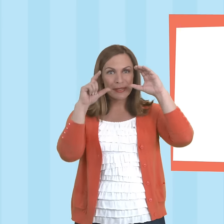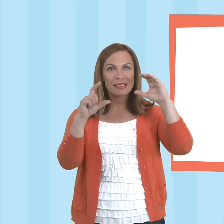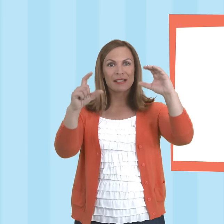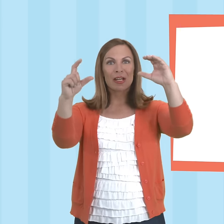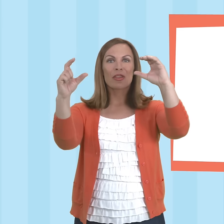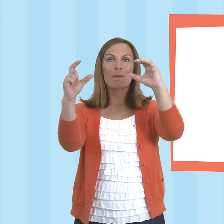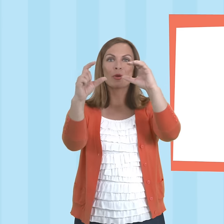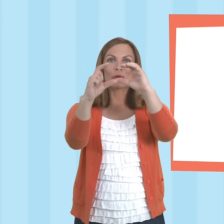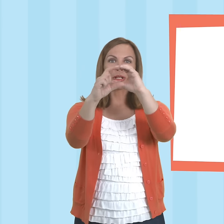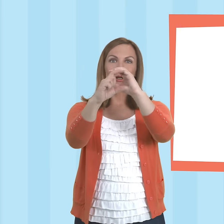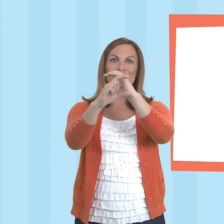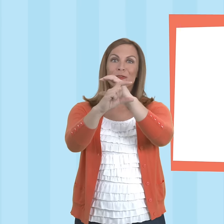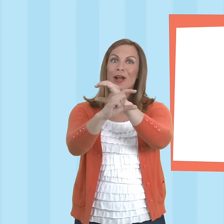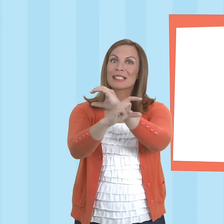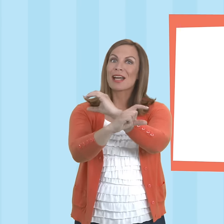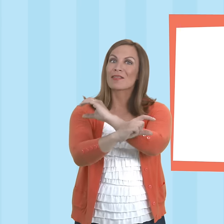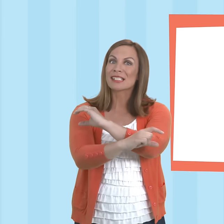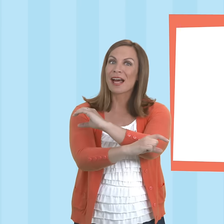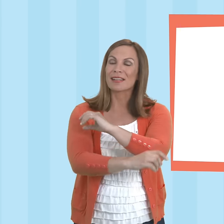Eclipse. The moon goes in front of the sun.